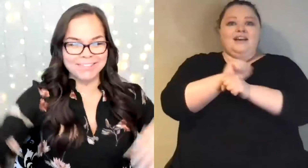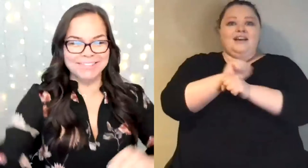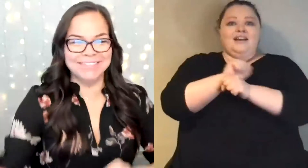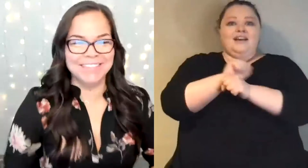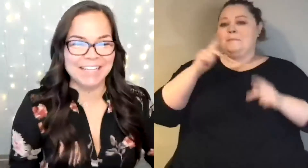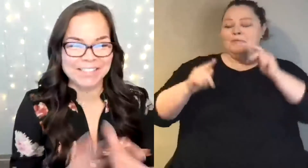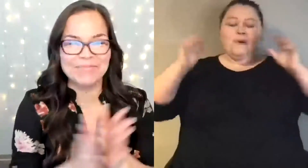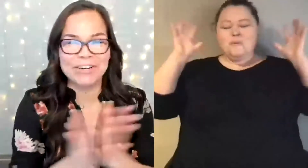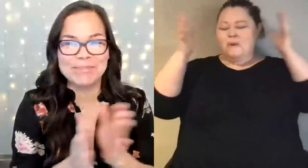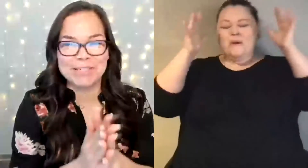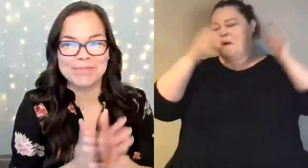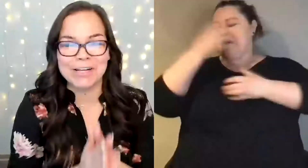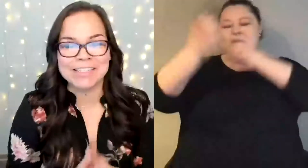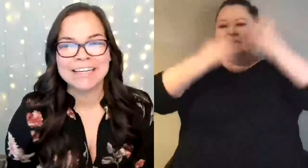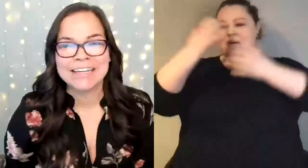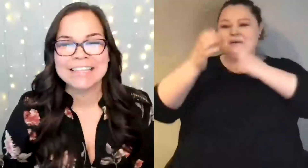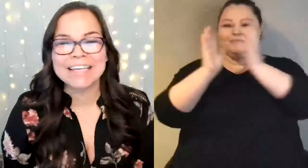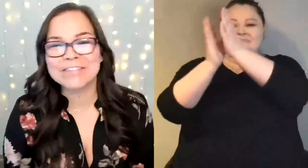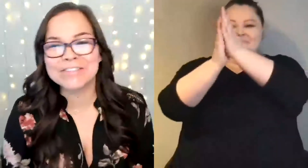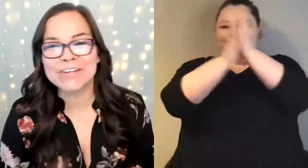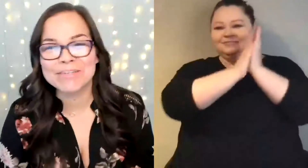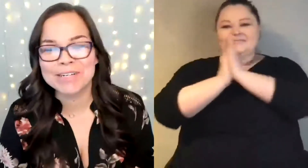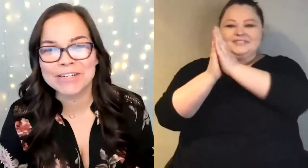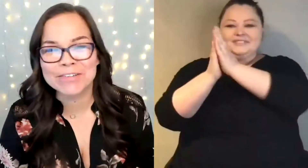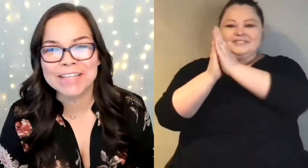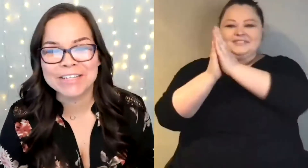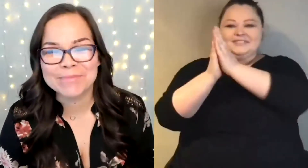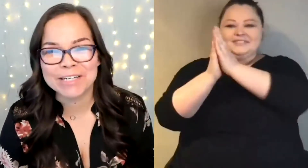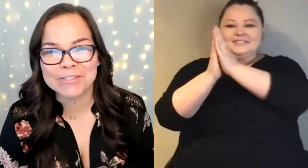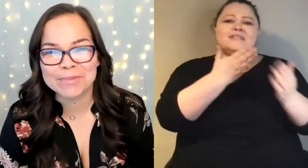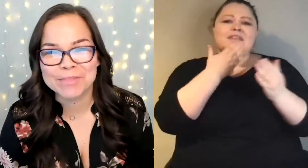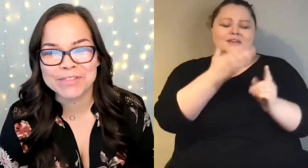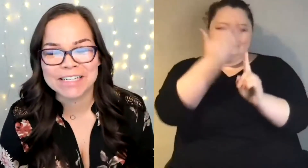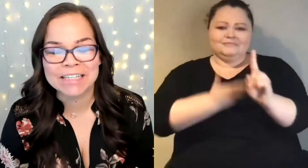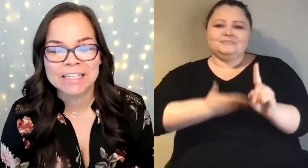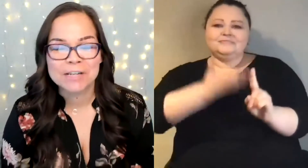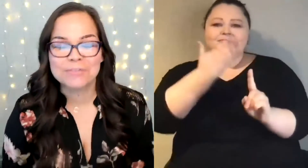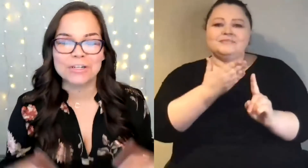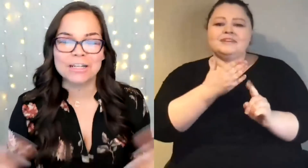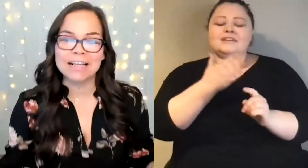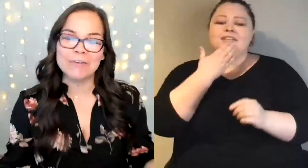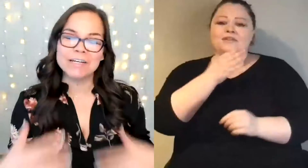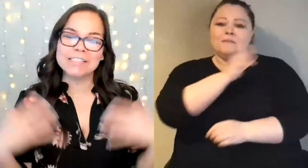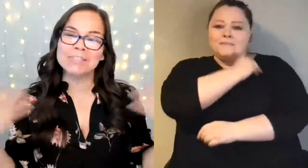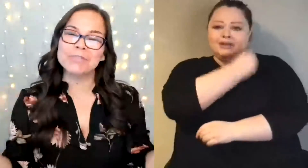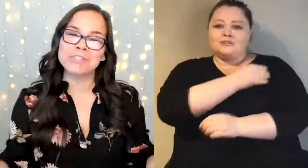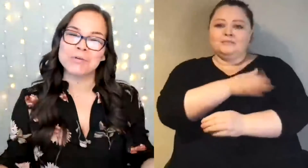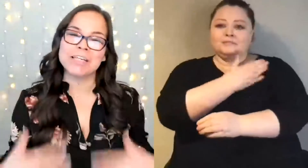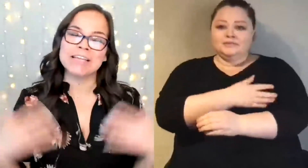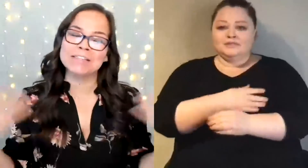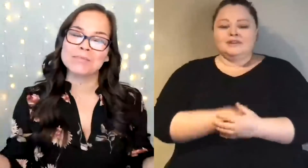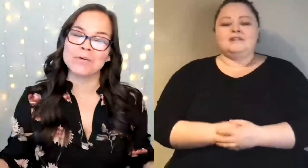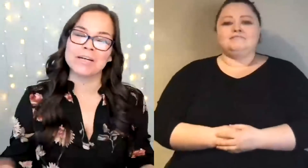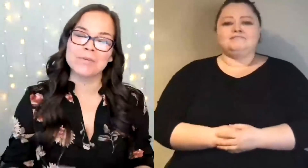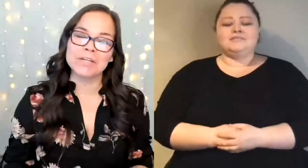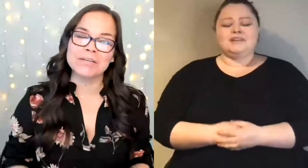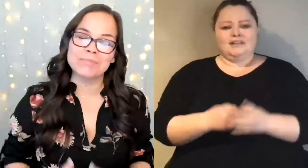Woo! And some very big applause. Thank you, Don Amero. Thank you, Manitoba Music, for allowing us to enjoy